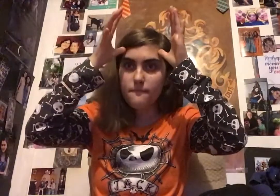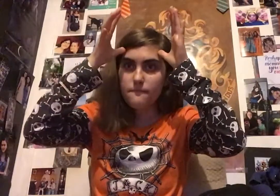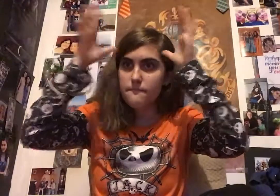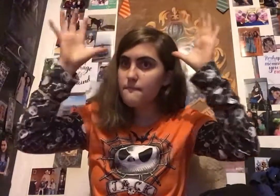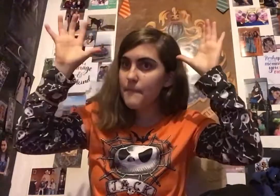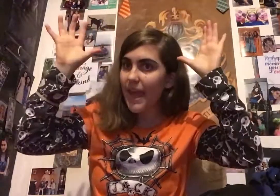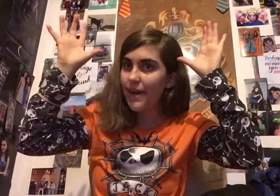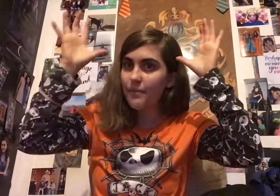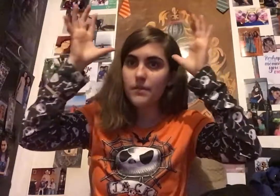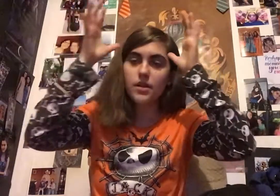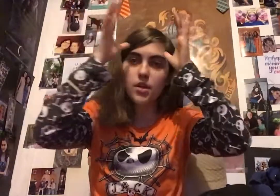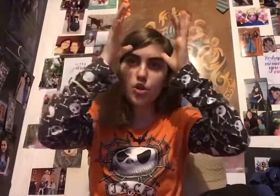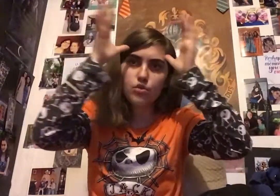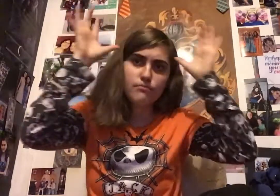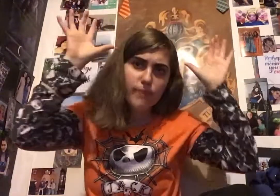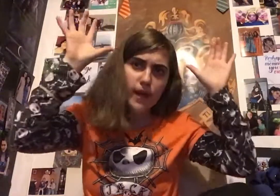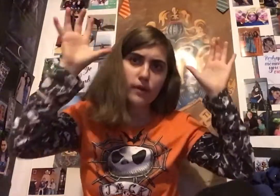bam, bam.